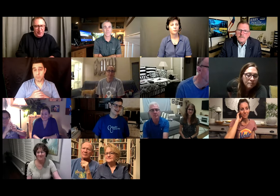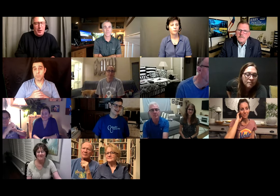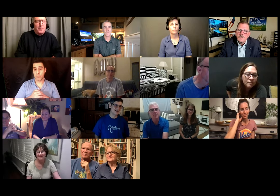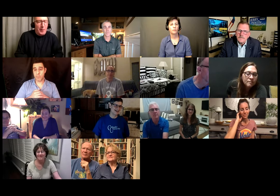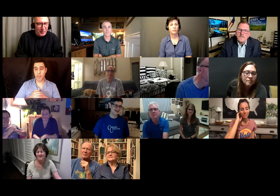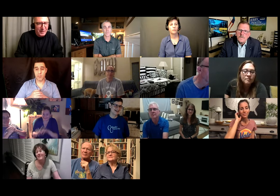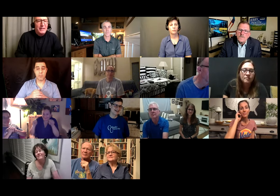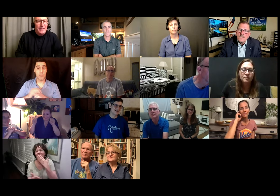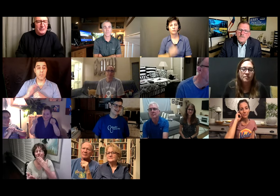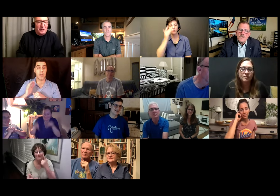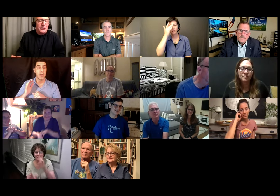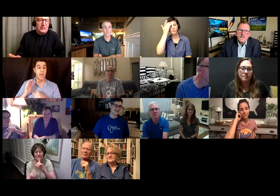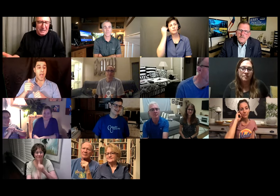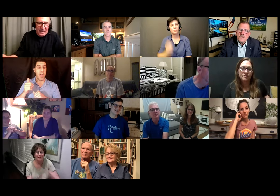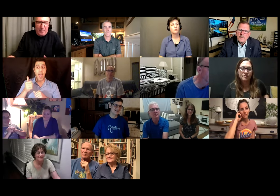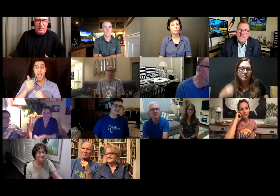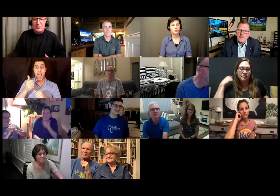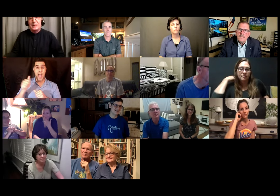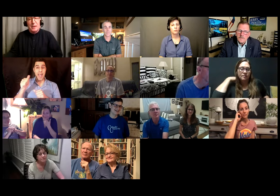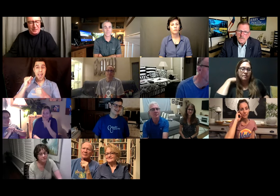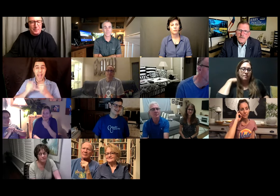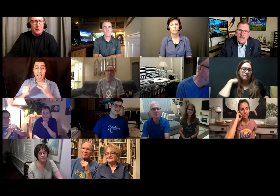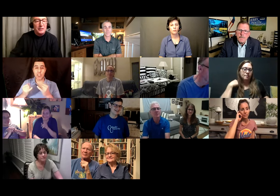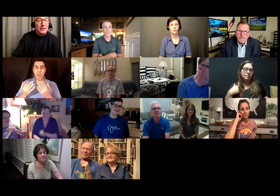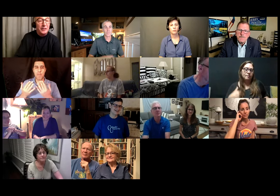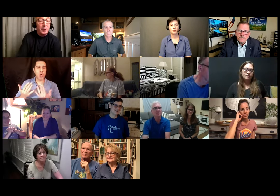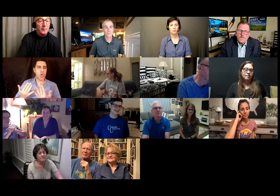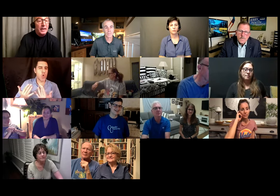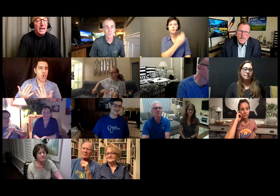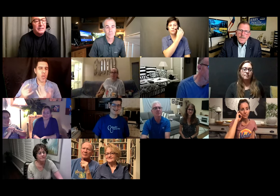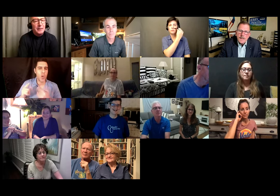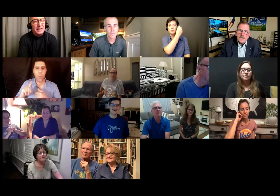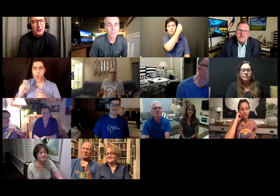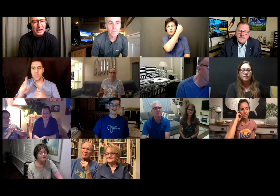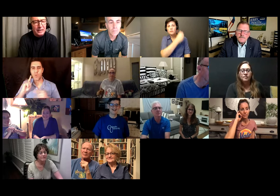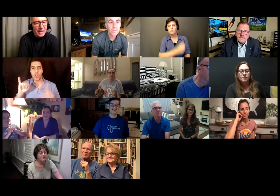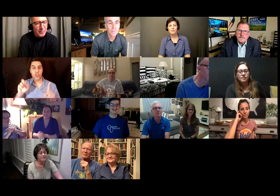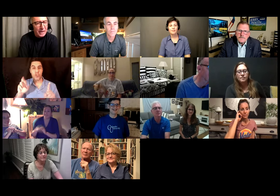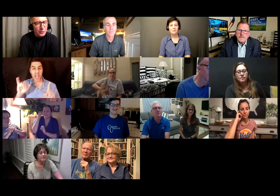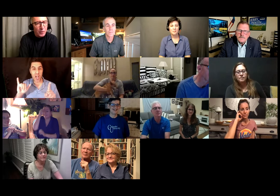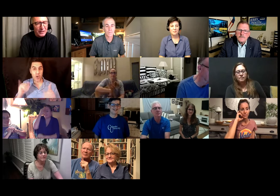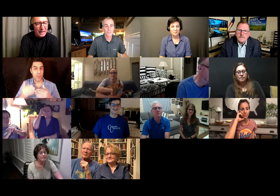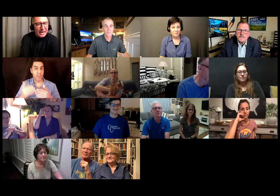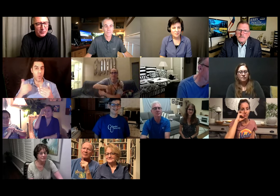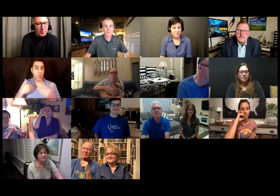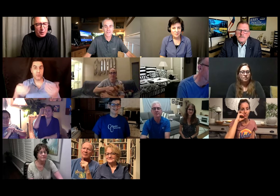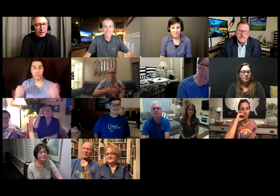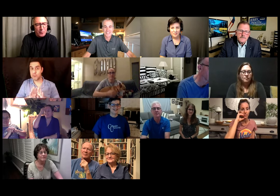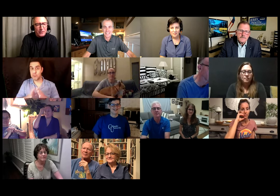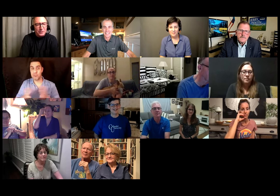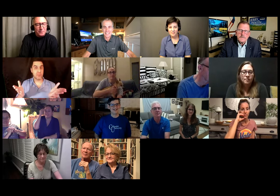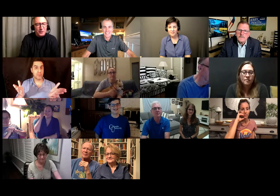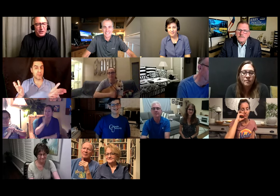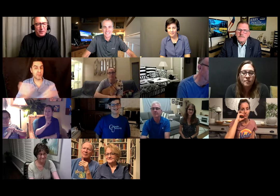concert interpreters in Fremont Park. So that's just an example. So that may be something Pleasant can think about providing. Sam's saying, okay, does anybody has one last